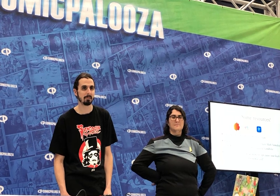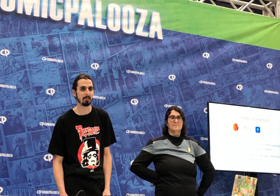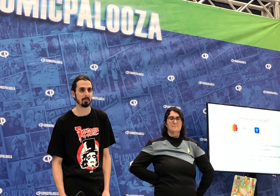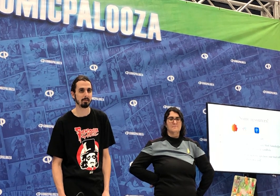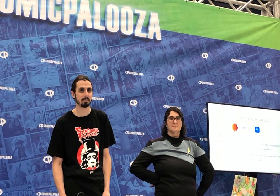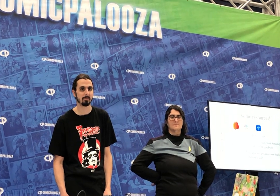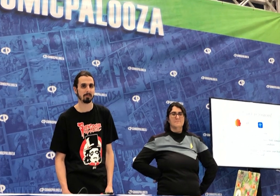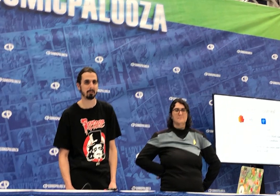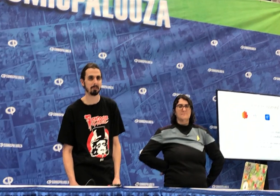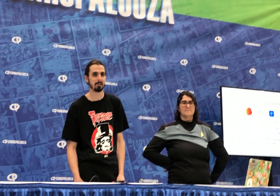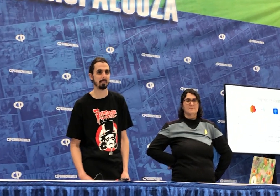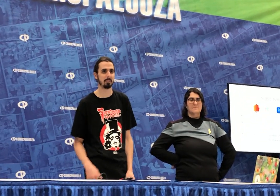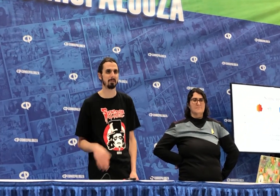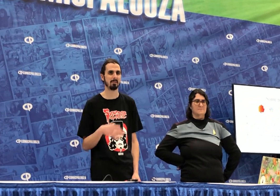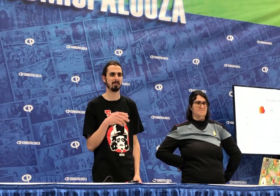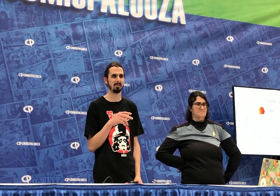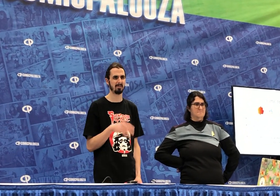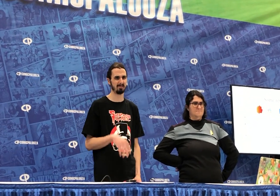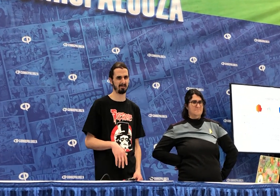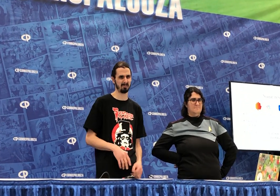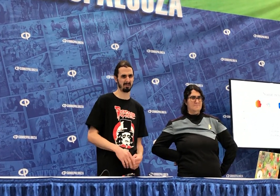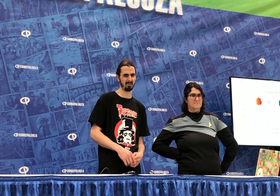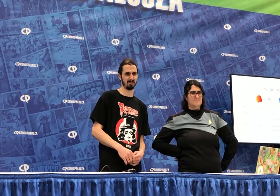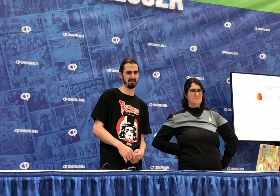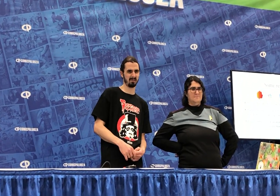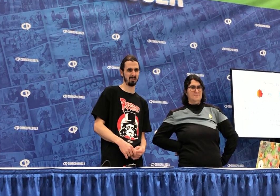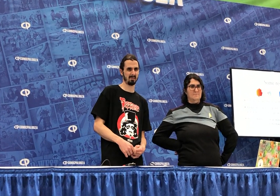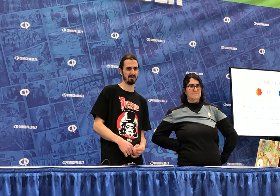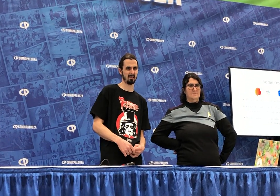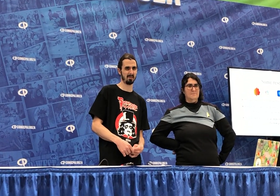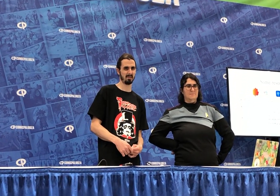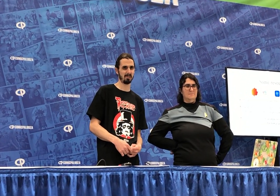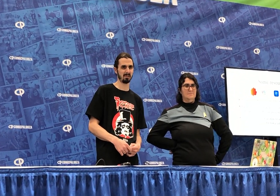How do you sign VTuber, like if you're talking about streaming platforms, how do you sign VTuber?